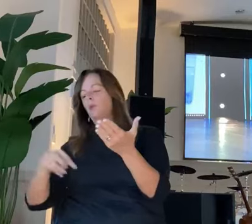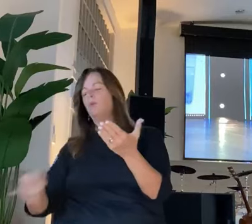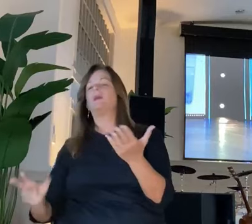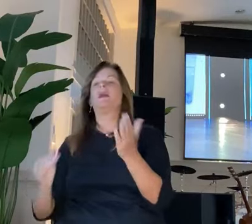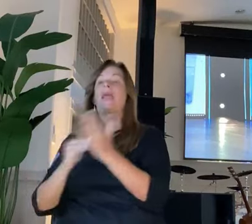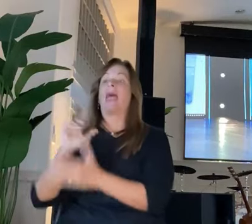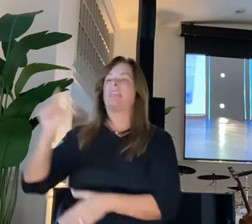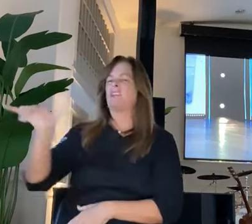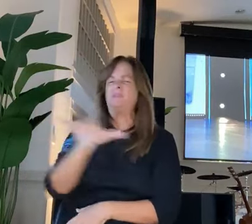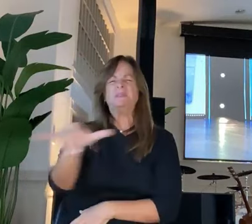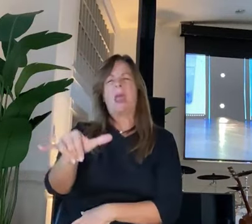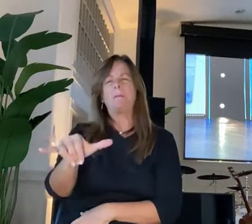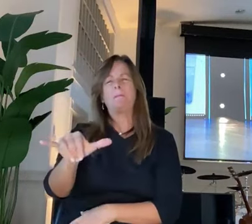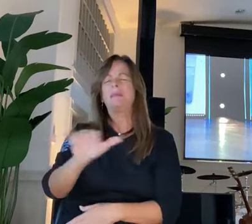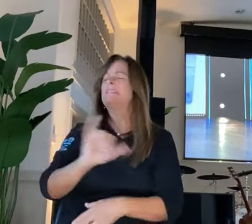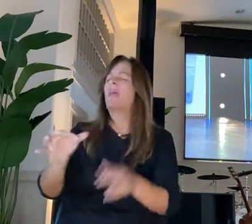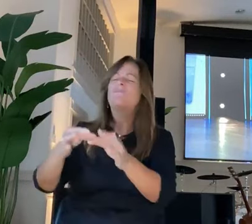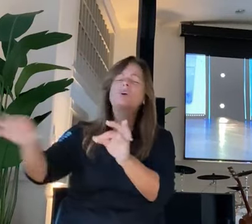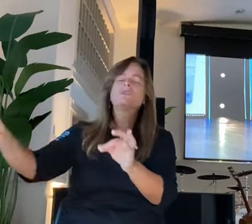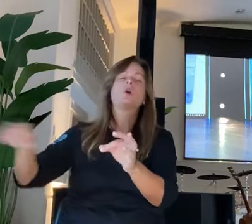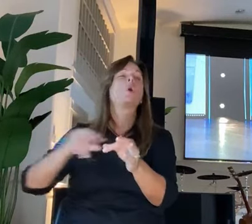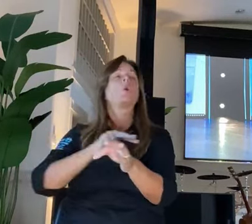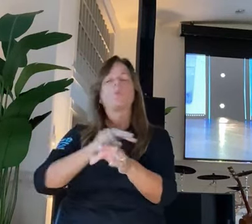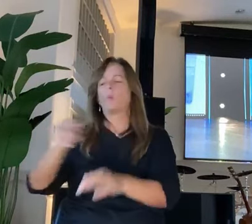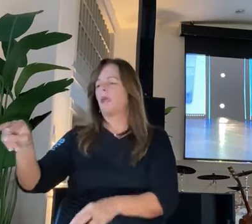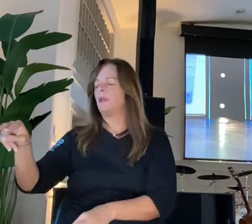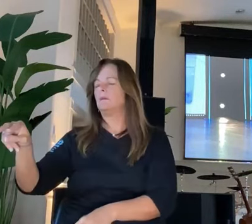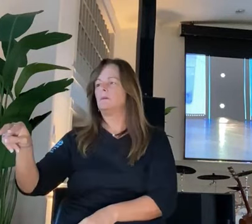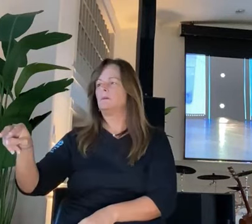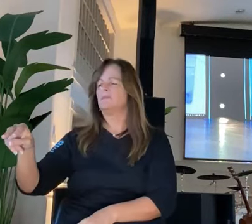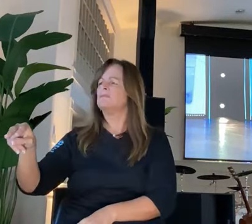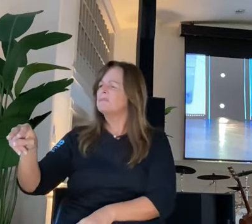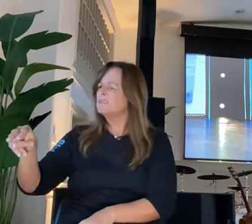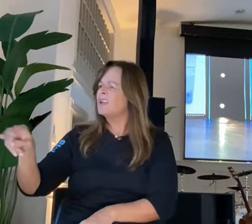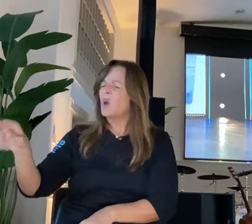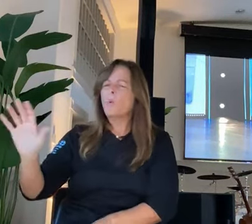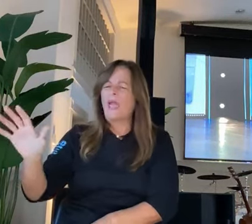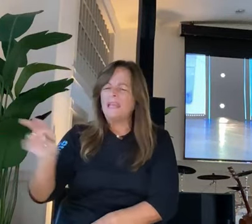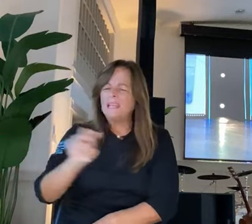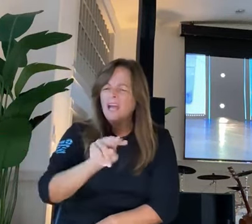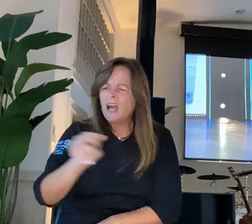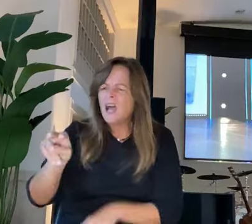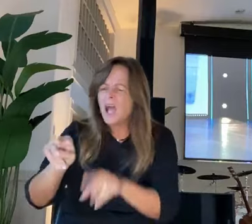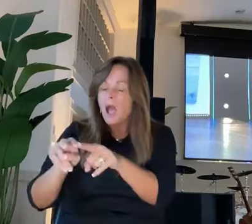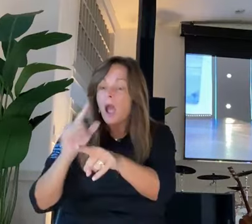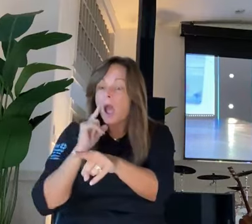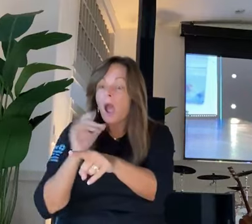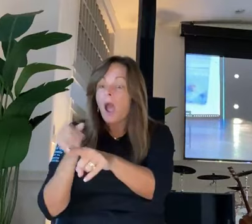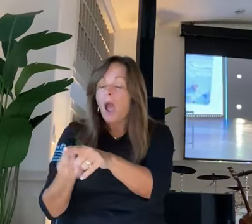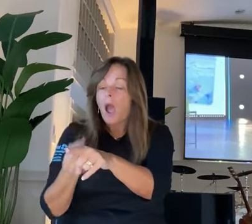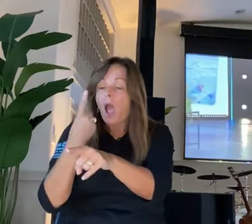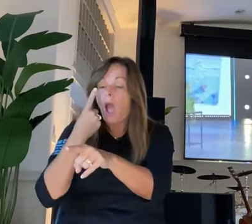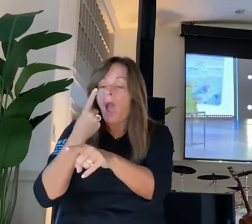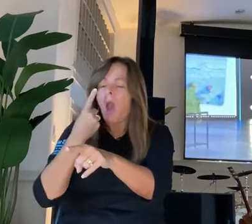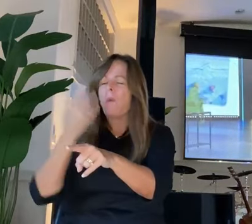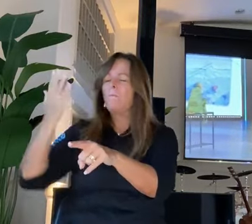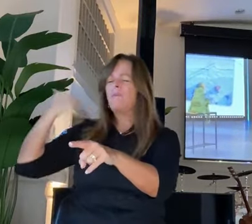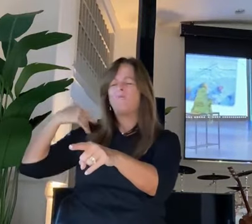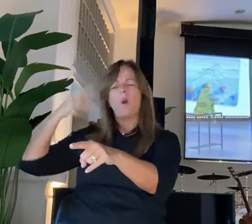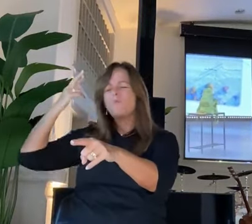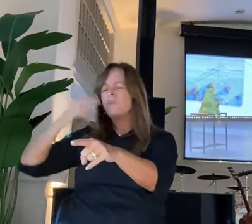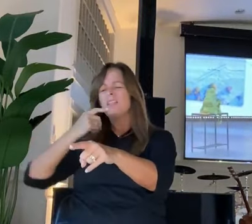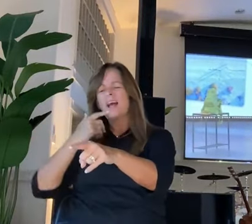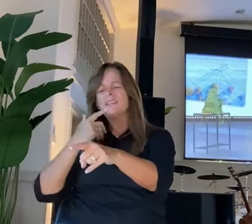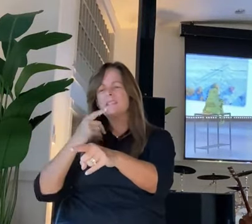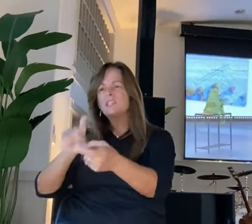off the page like, oh my goodness, has that always been there? Yeah, it has been, but the Holy Spirit is illuminating it and giving